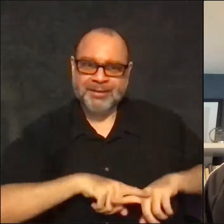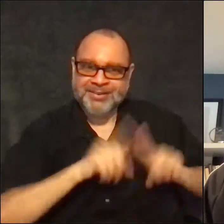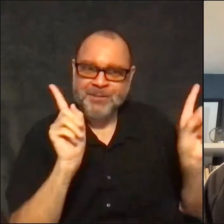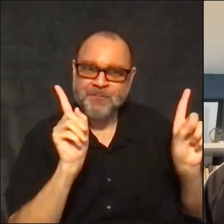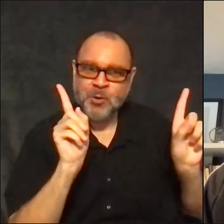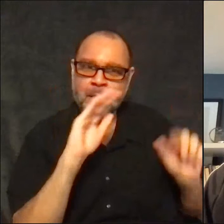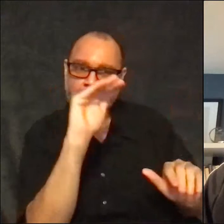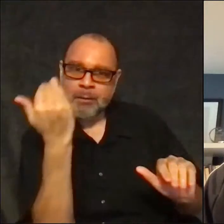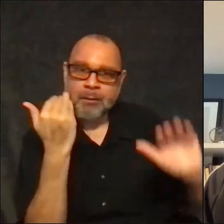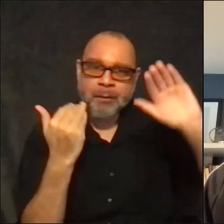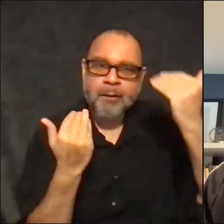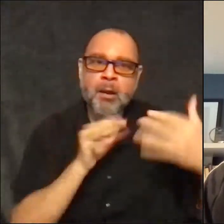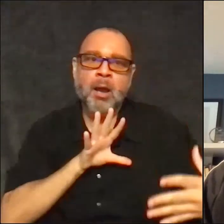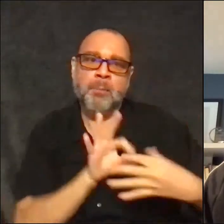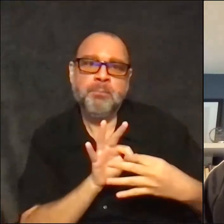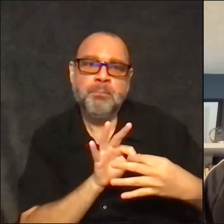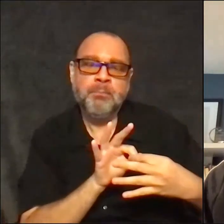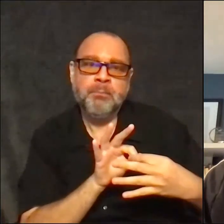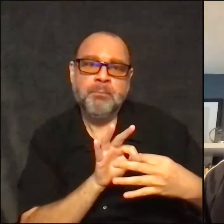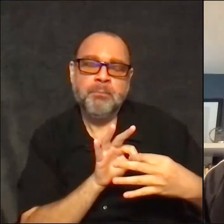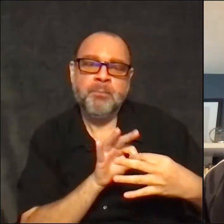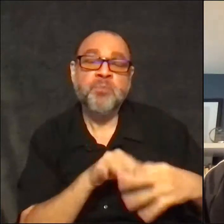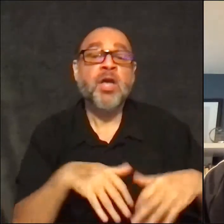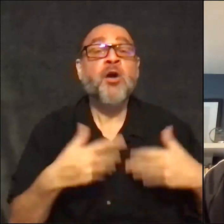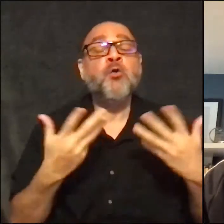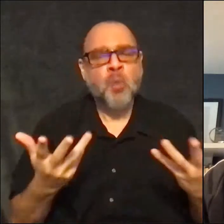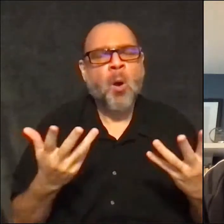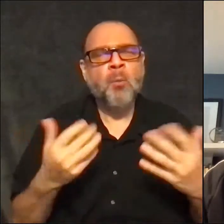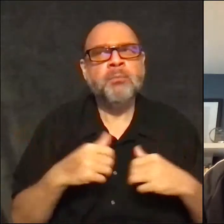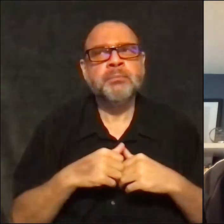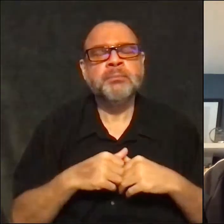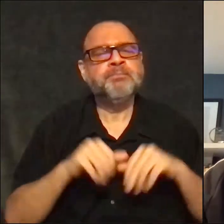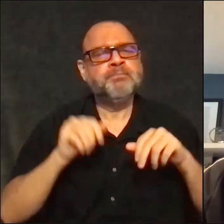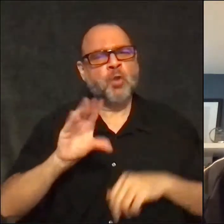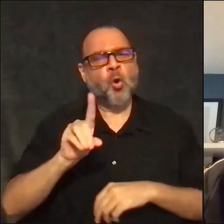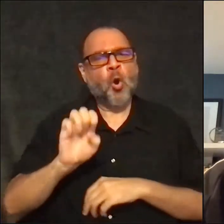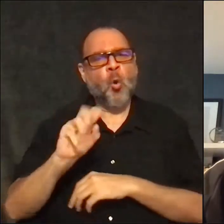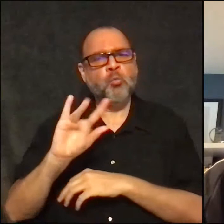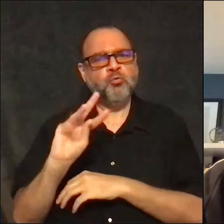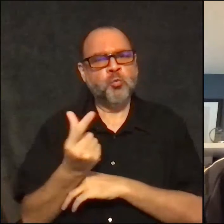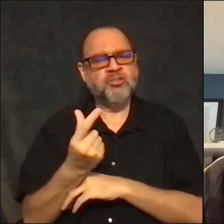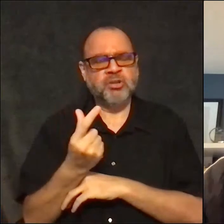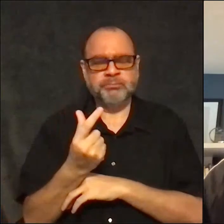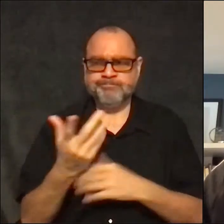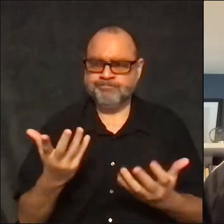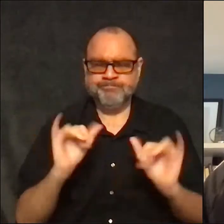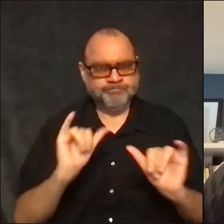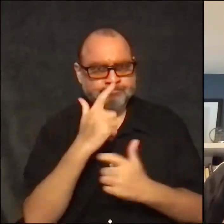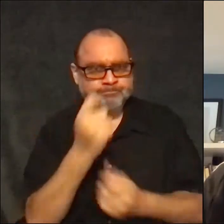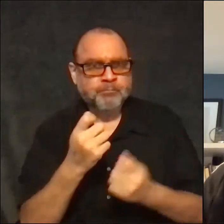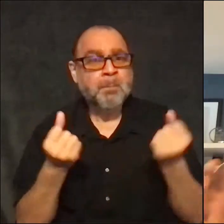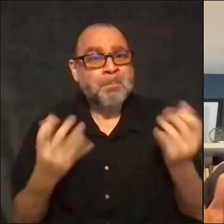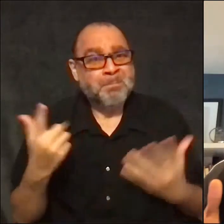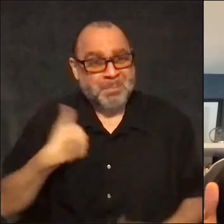switch to the point of actually assimilating to the dominant white culture that we live in. And I'd say for the